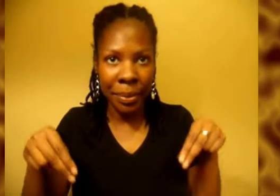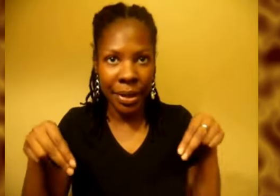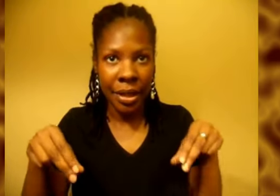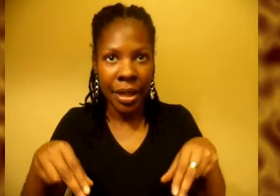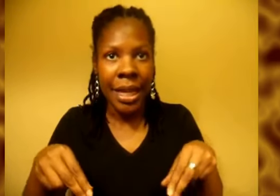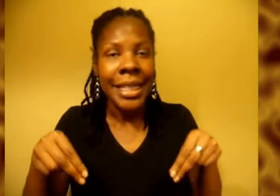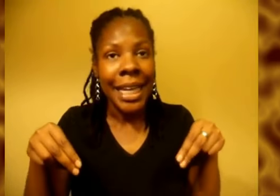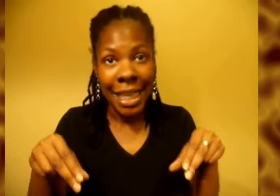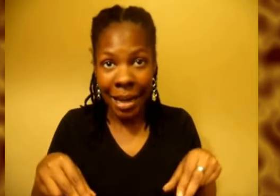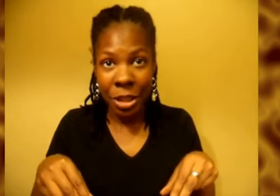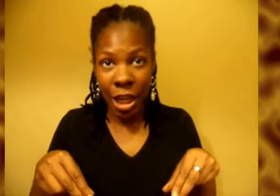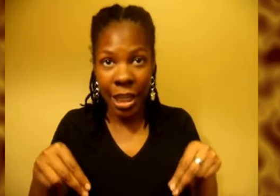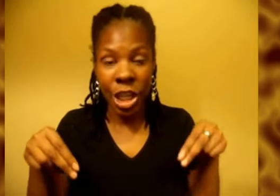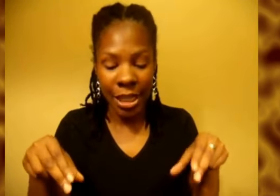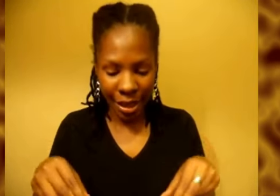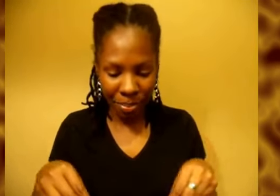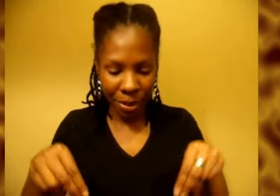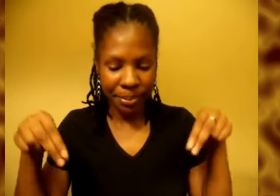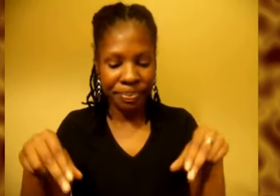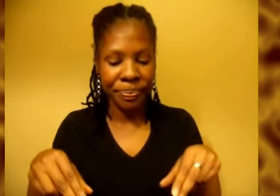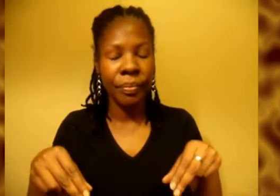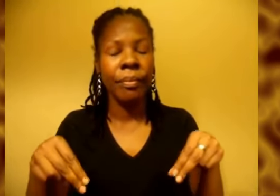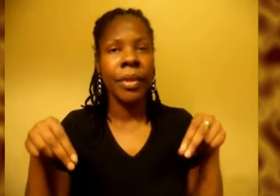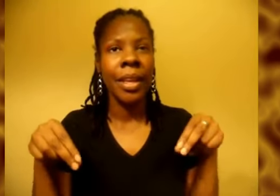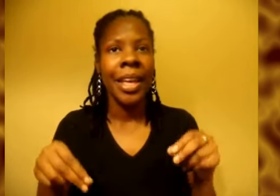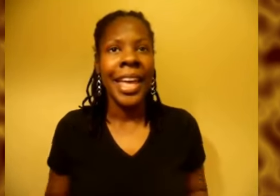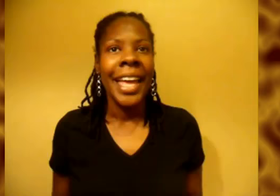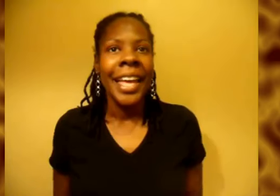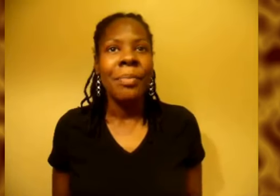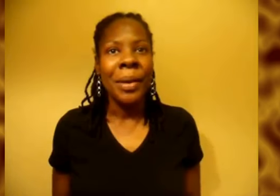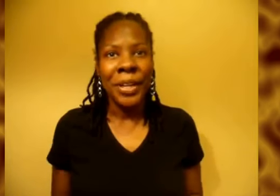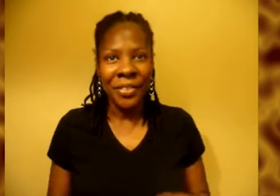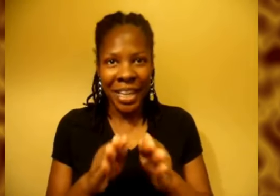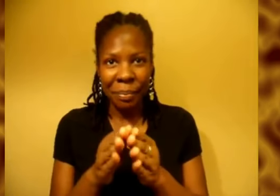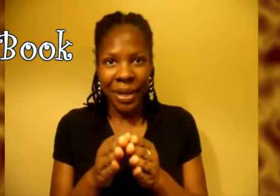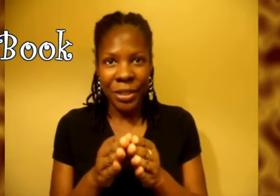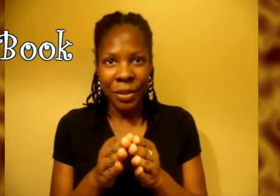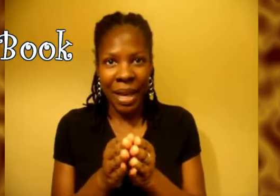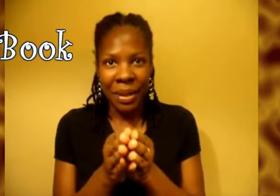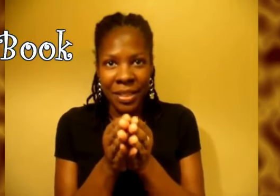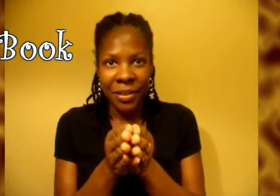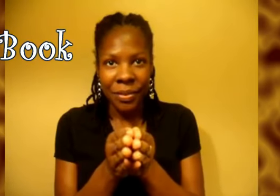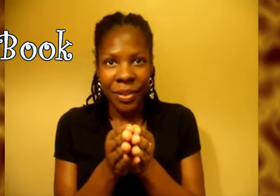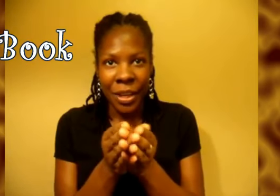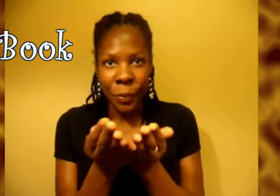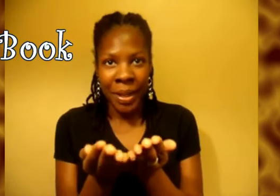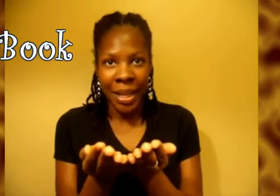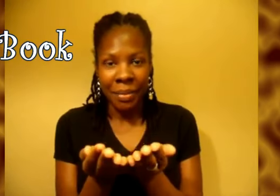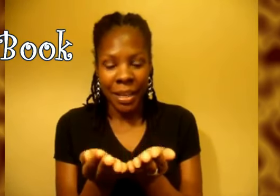diaper. It's like time to change a diaper. You may want to read a book to a baby, so you're going to open it up like you're